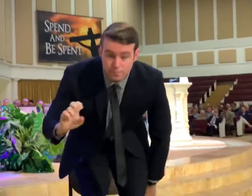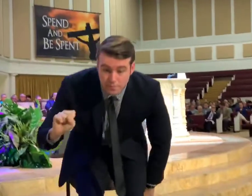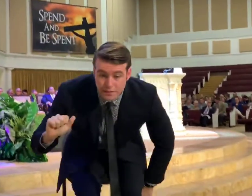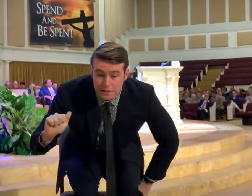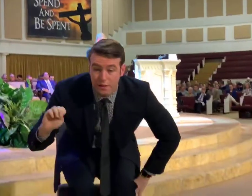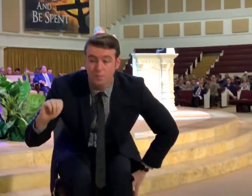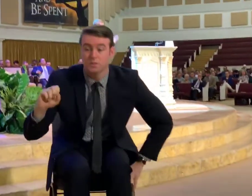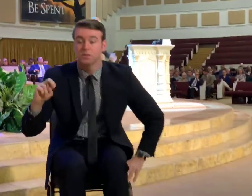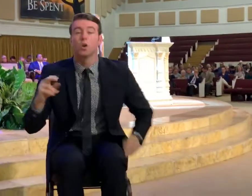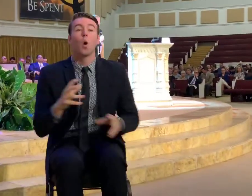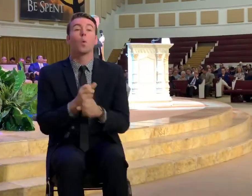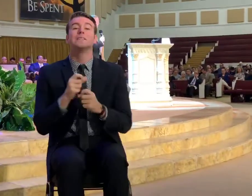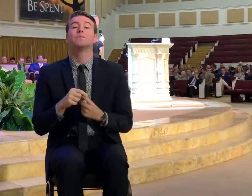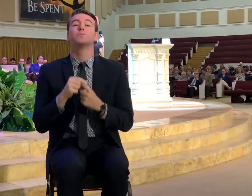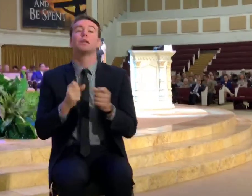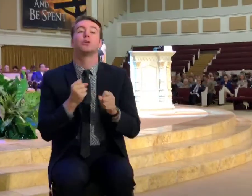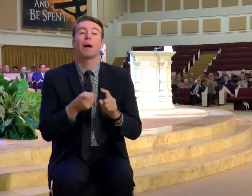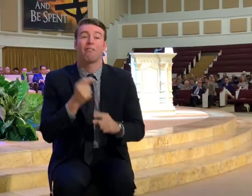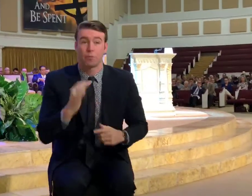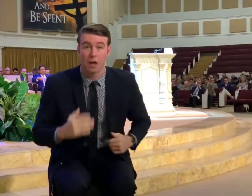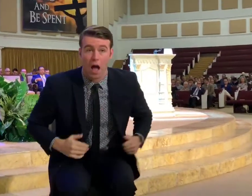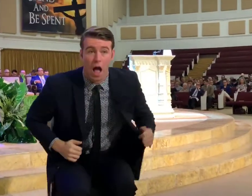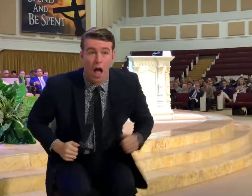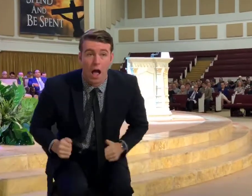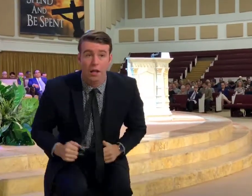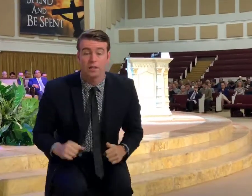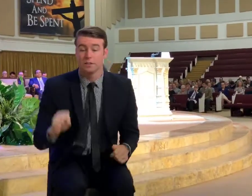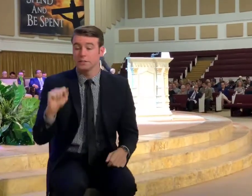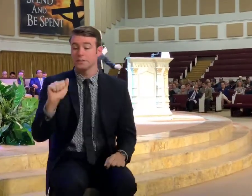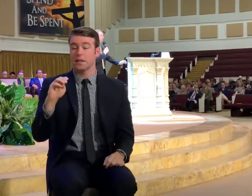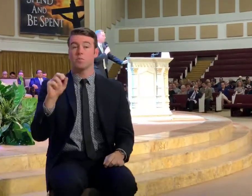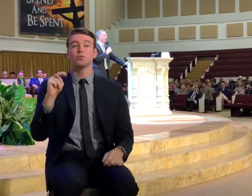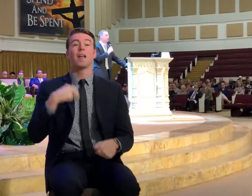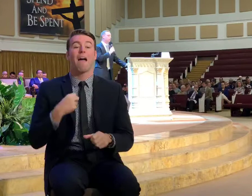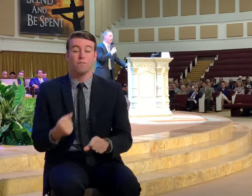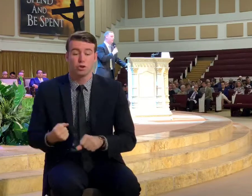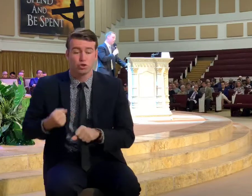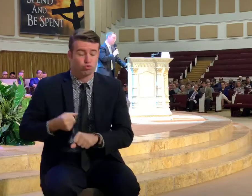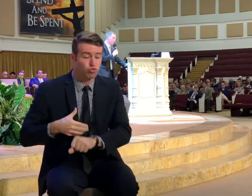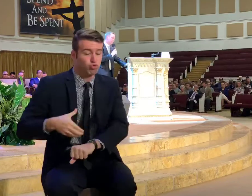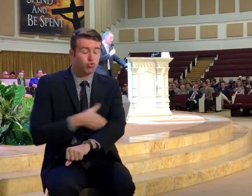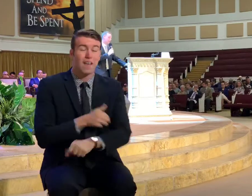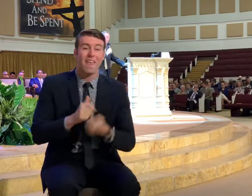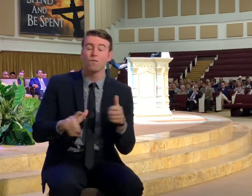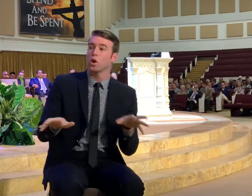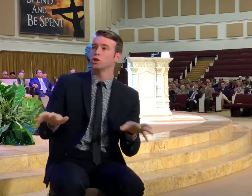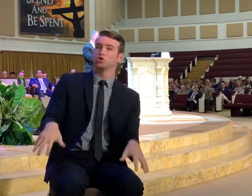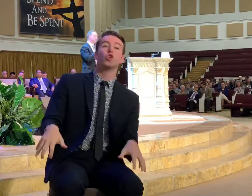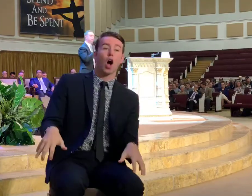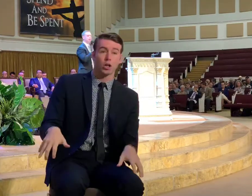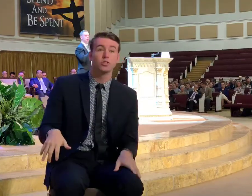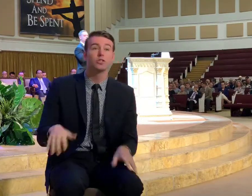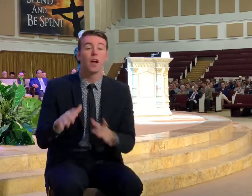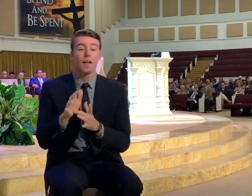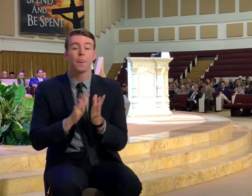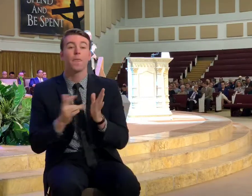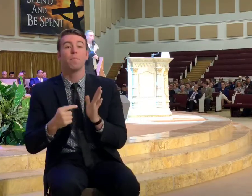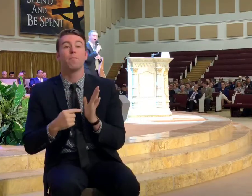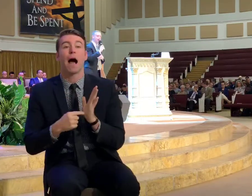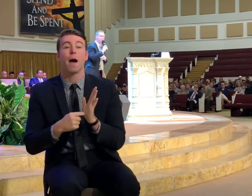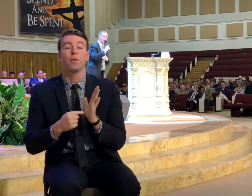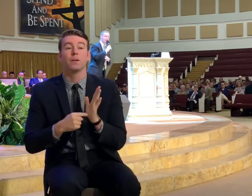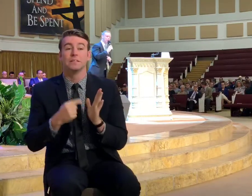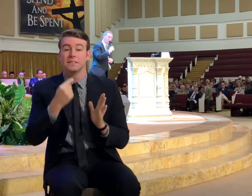Samson received a special power from God. He had a strength that astonished everybody around him. The Bible hints